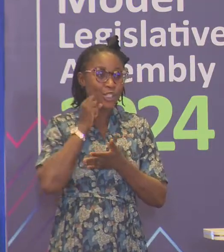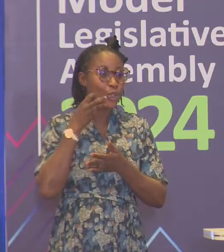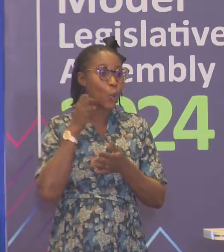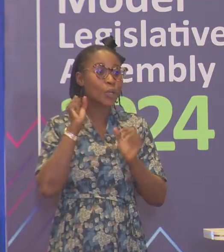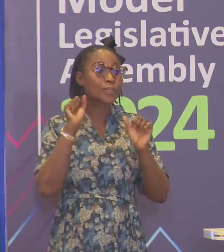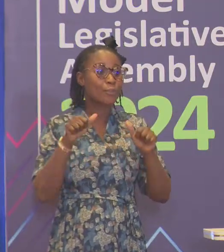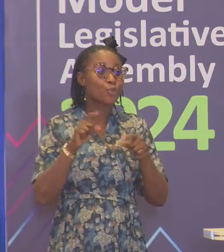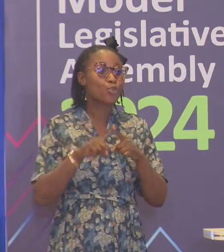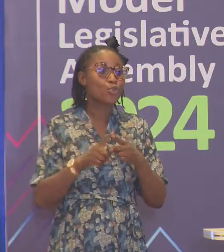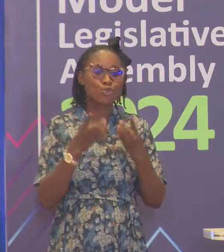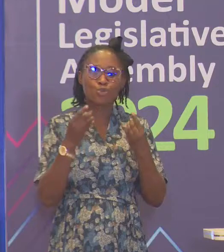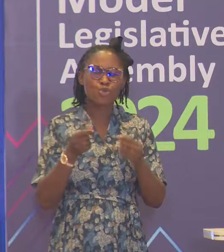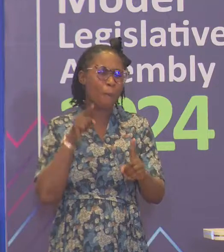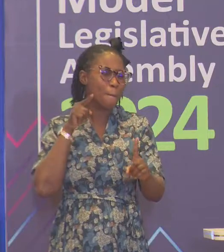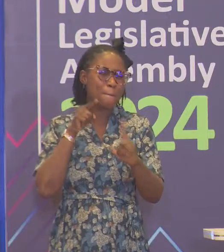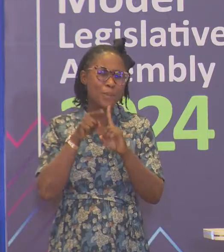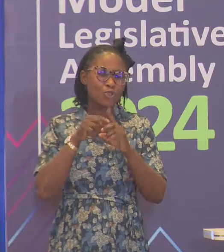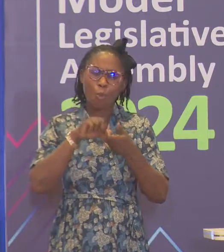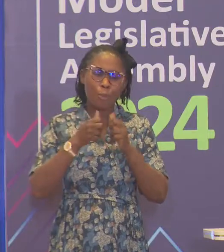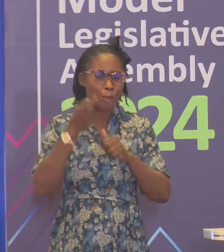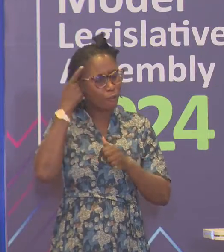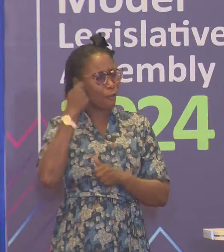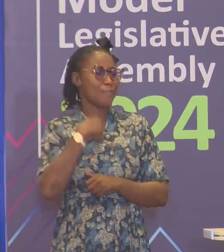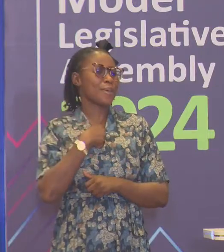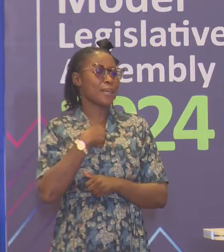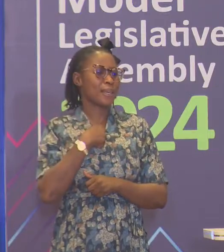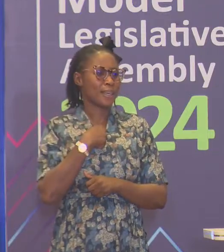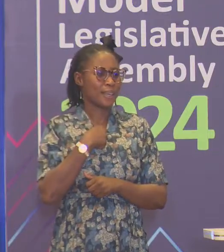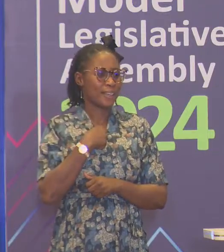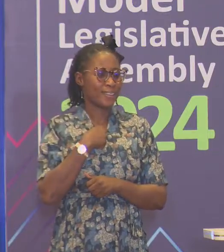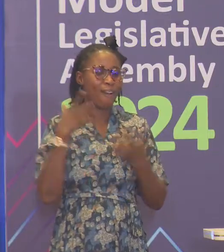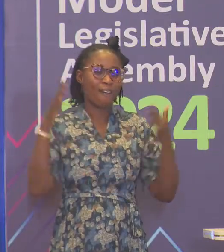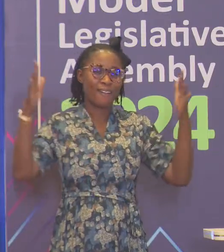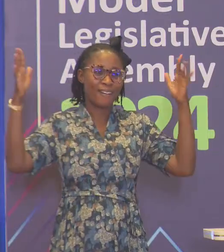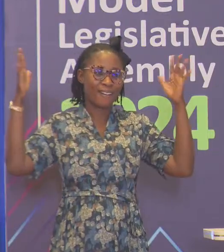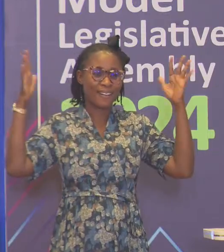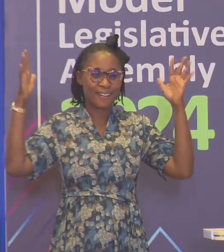able to solve a major problem for me. And